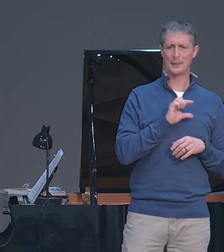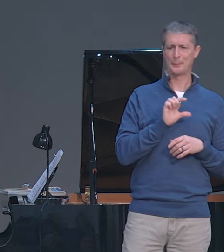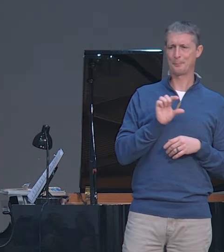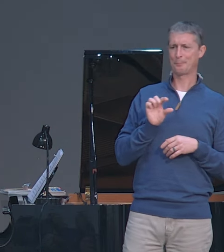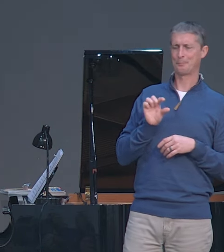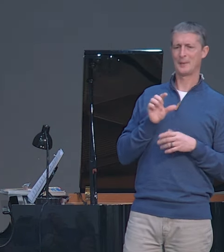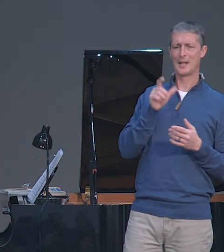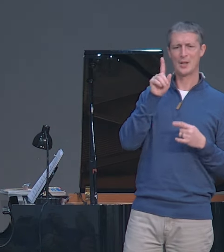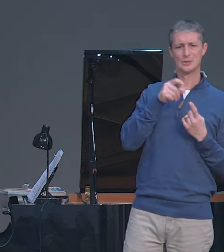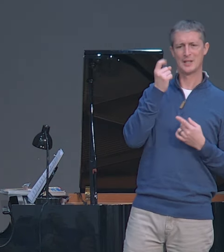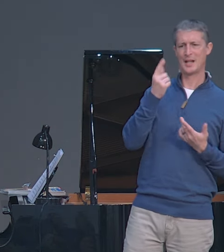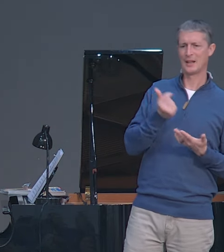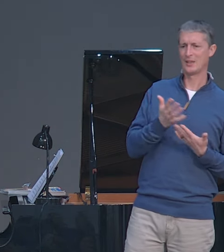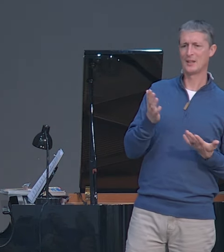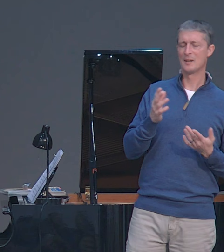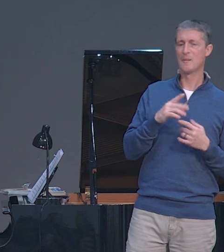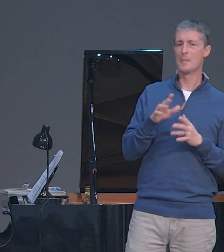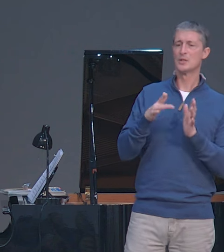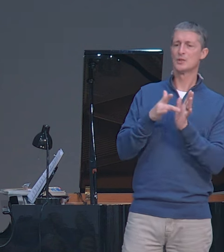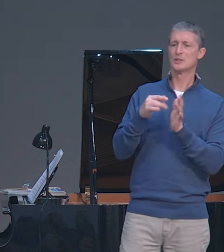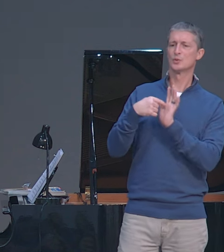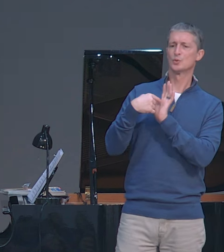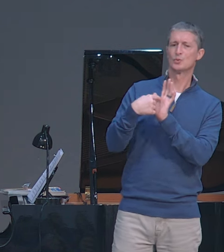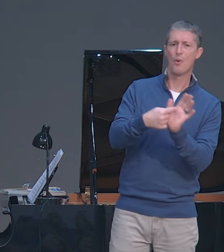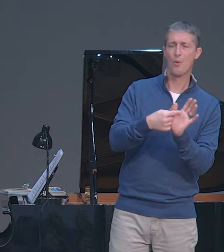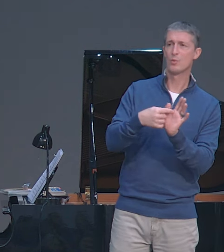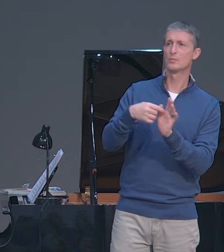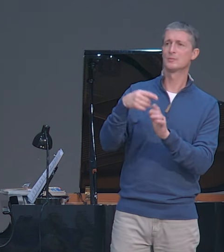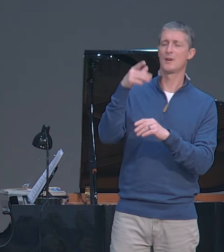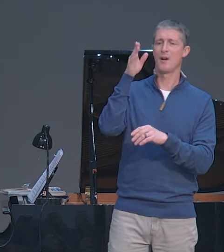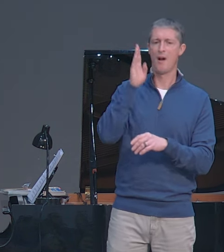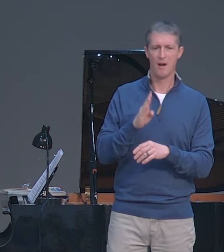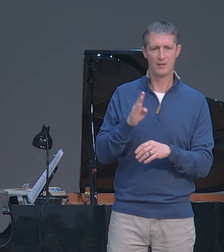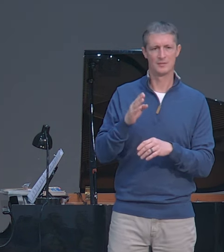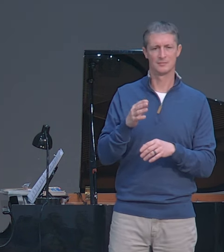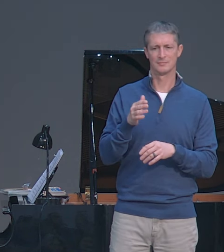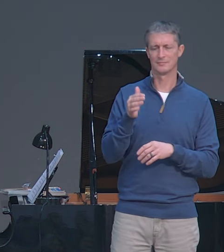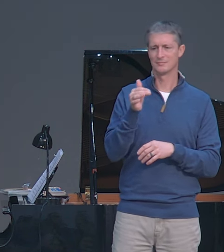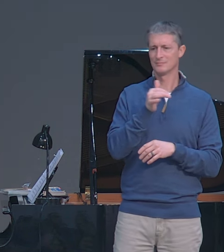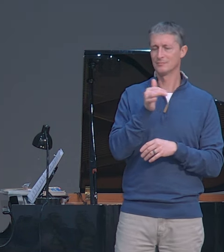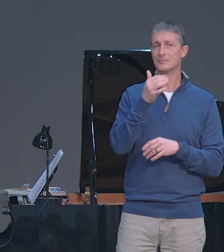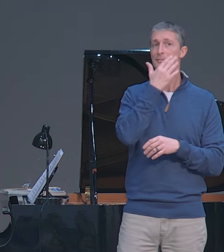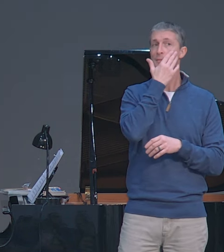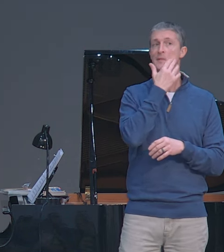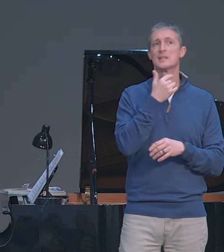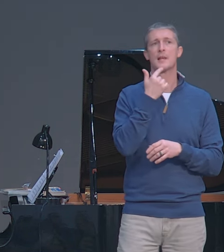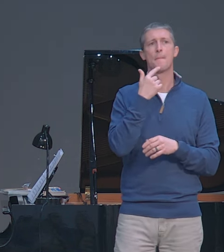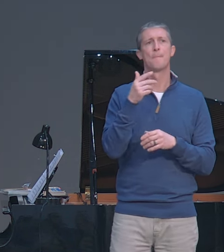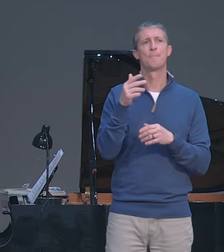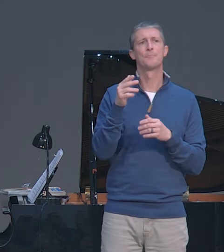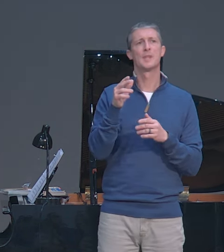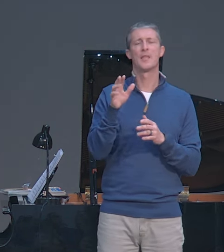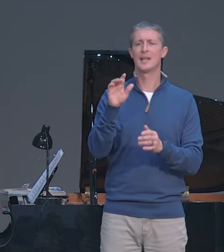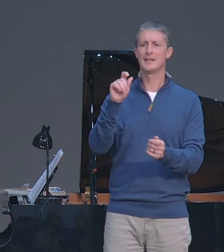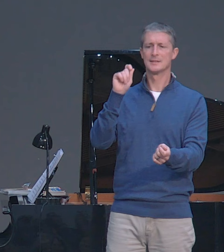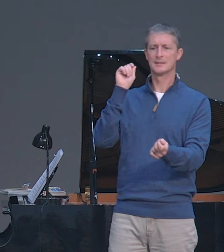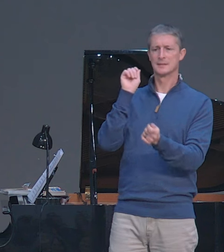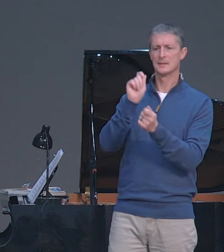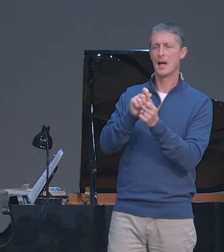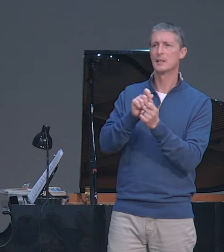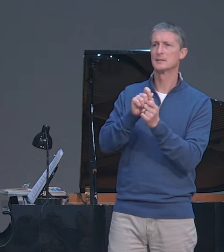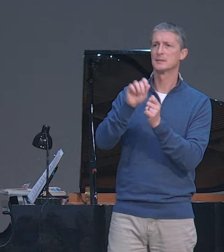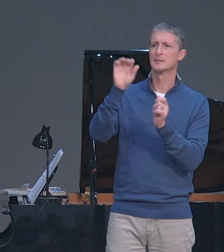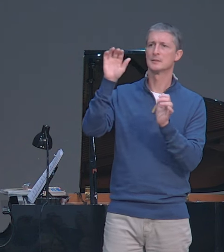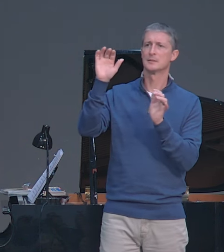of the glory of God. Notice this. And the exact imprint